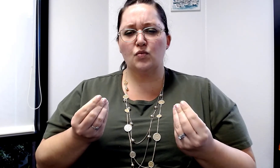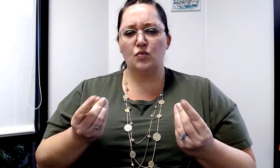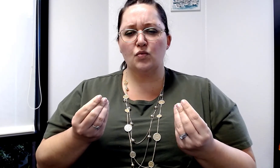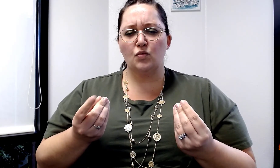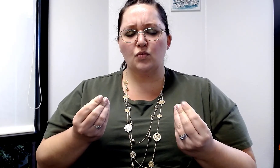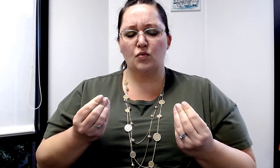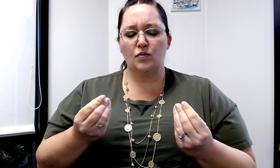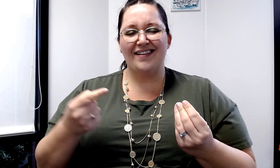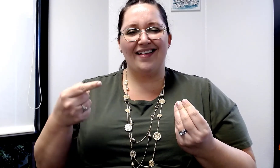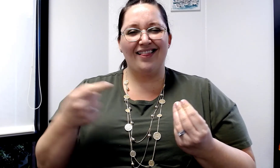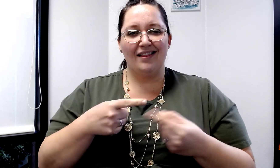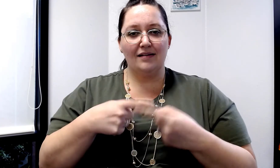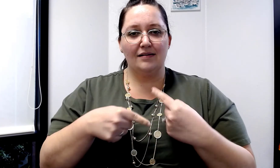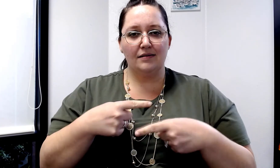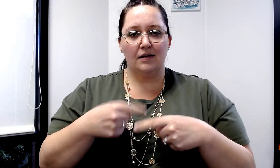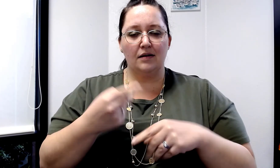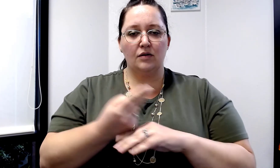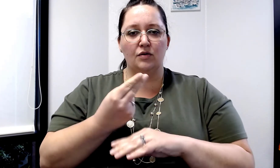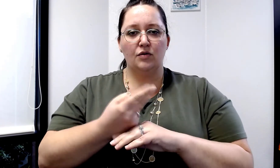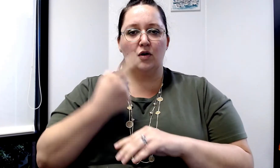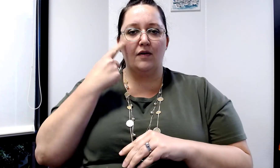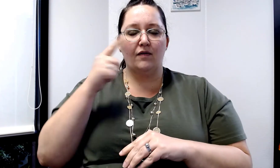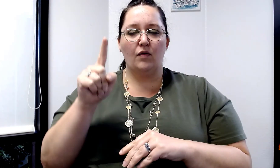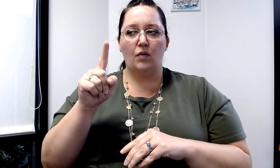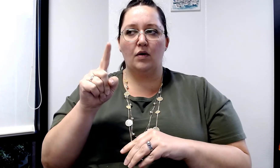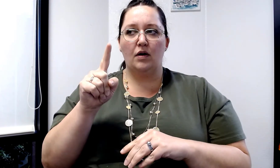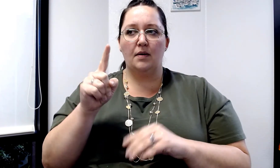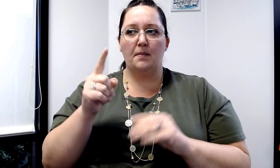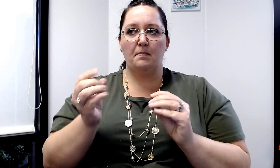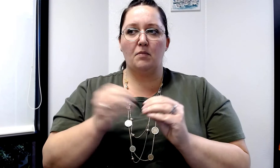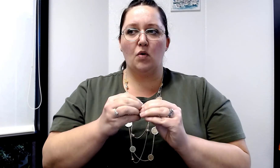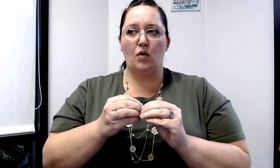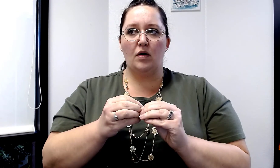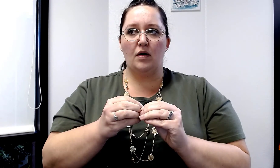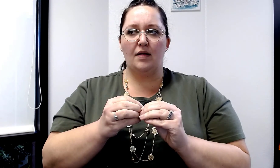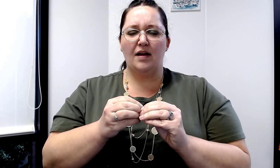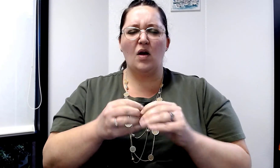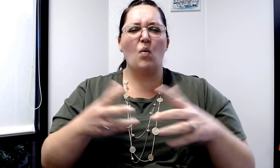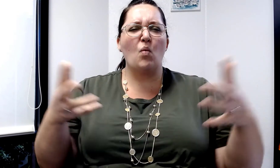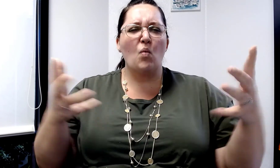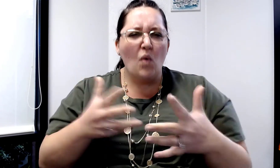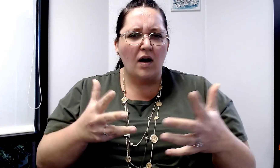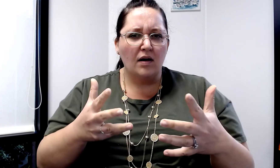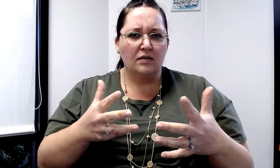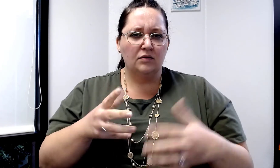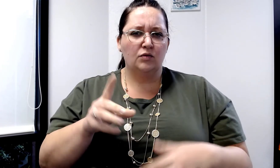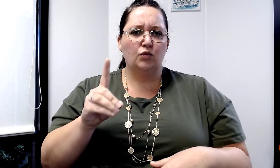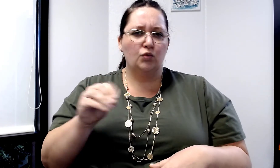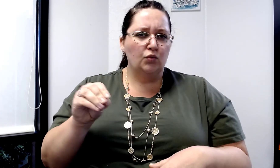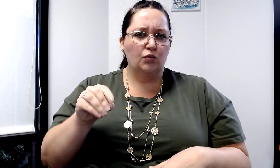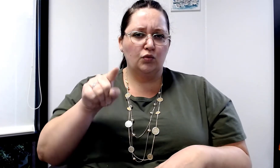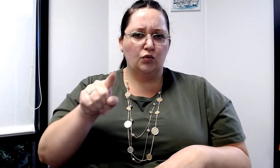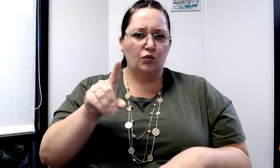this lexically borrowed sign, this is used more for the concept of what are you